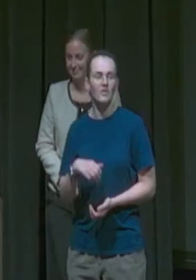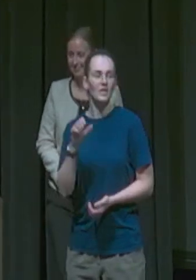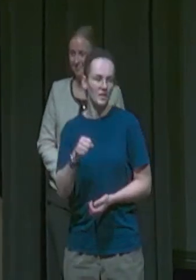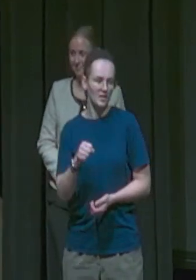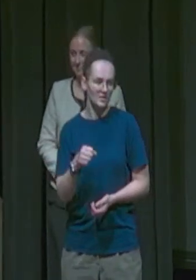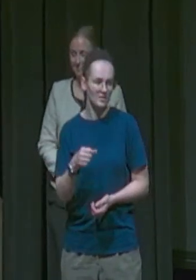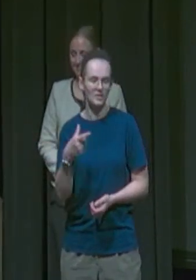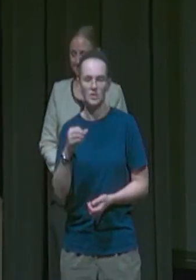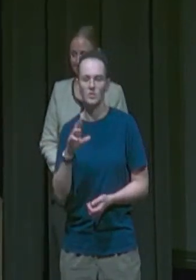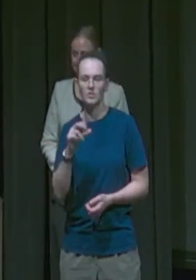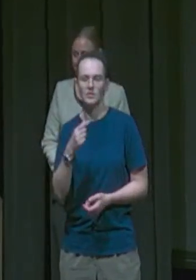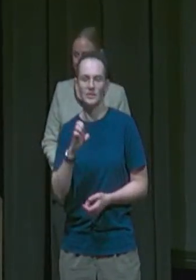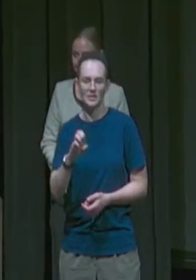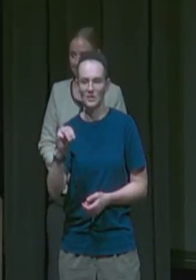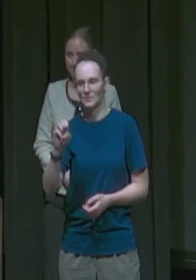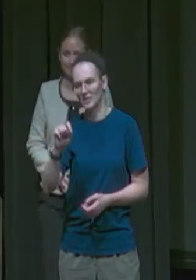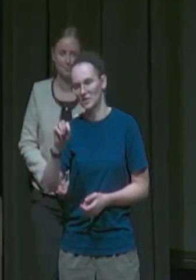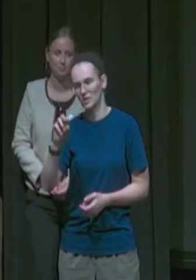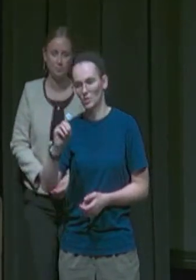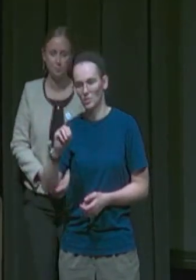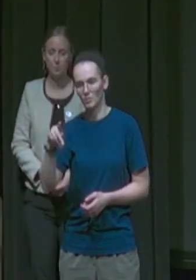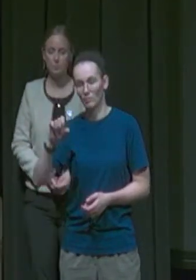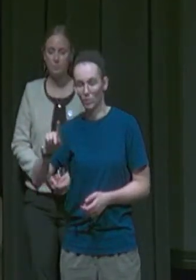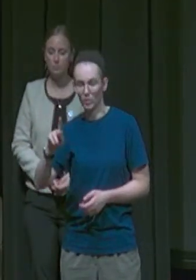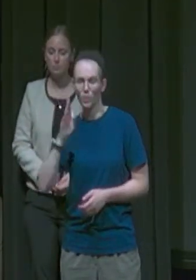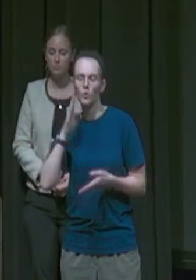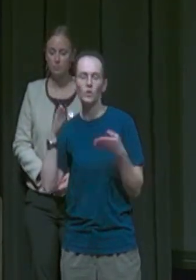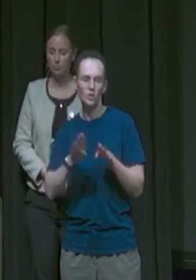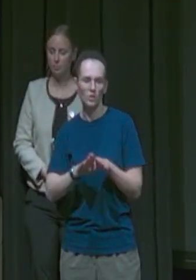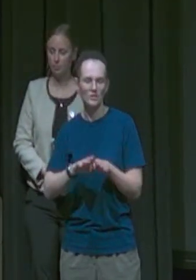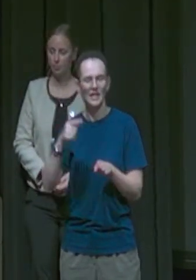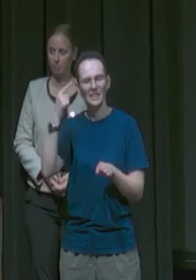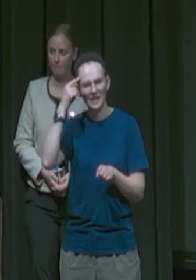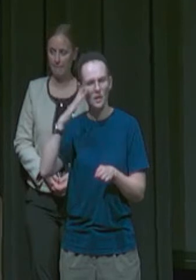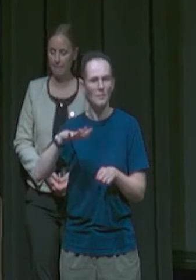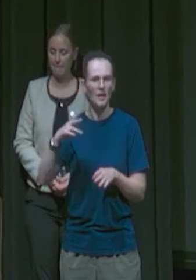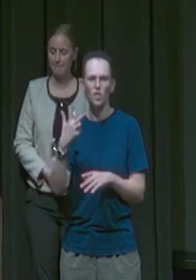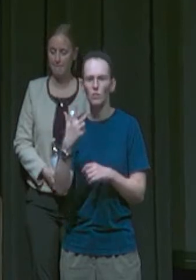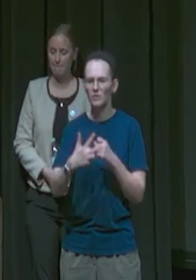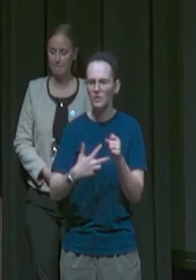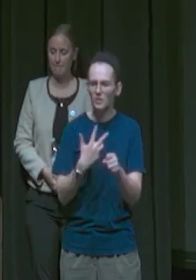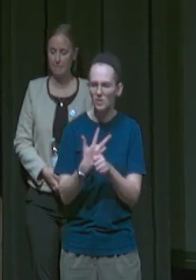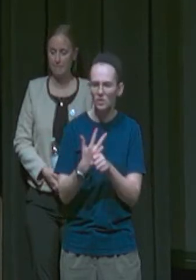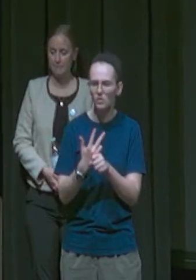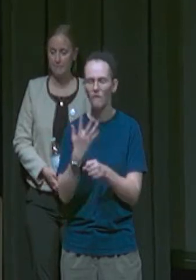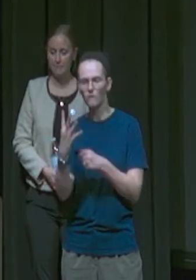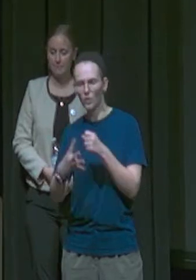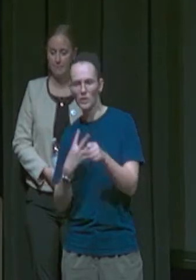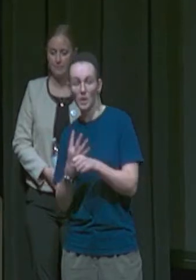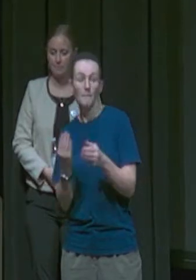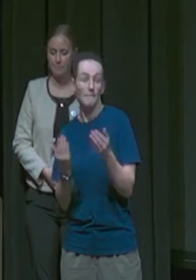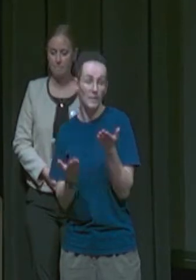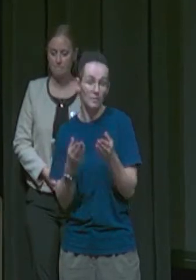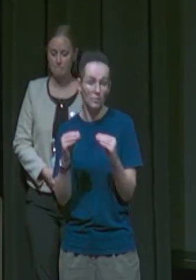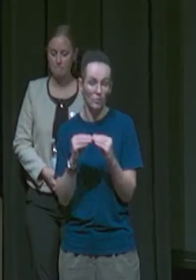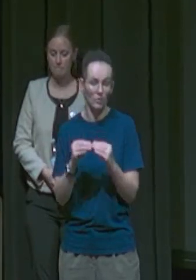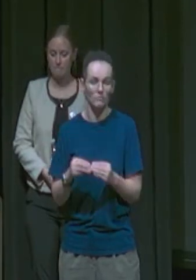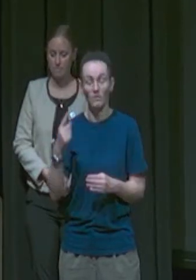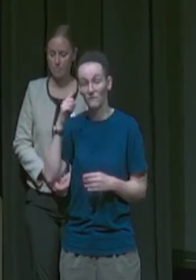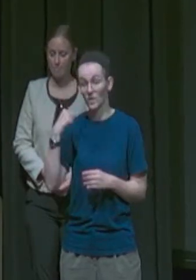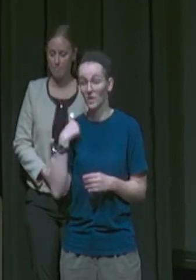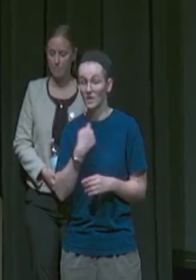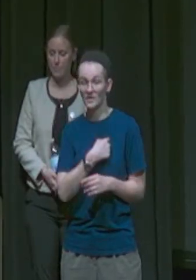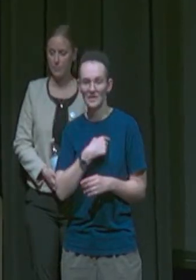Yes, the Gorge Metro Park will be closed. We think for 3 to 4 years, maybe longer. For us,